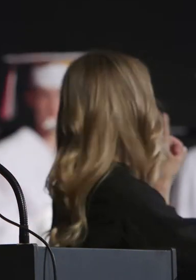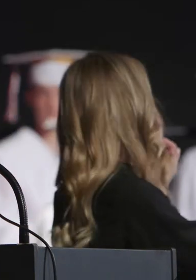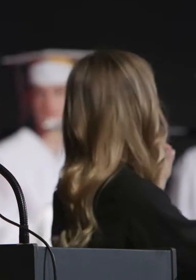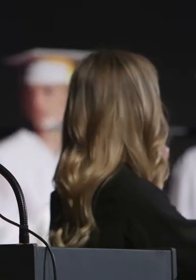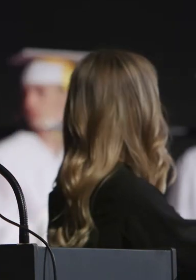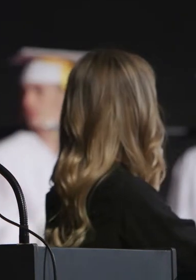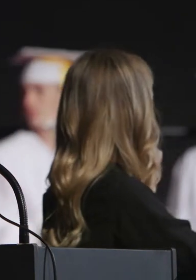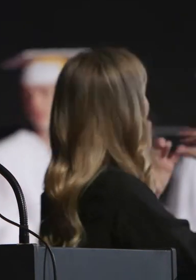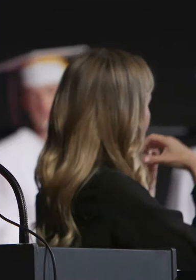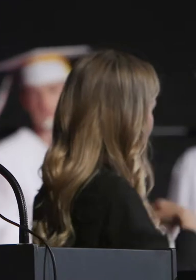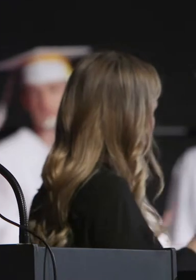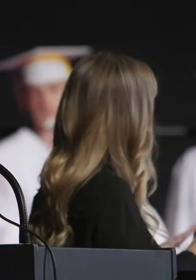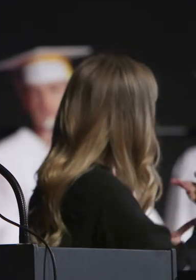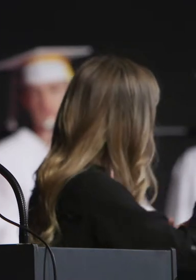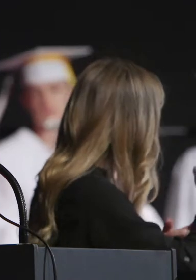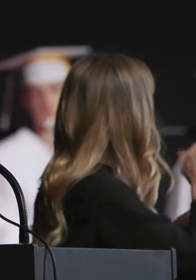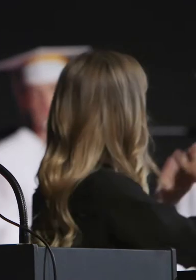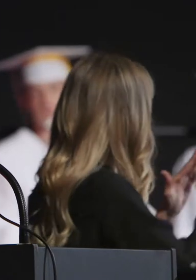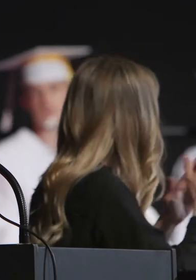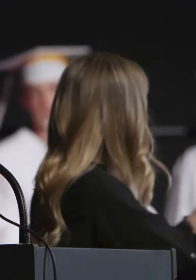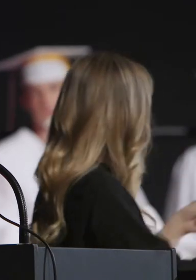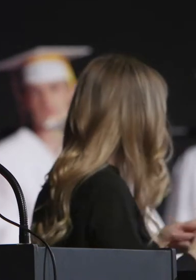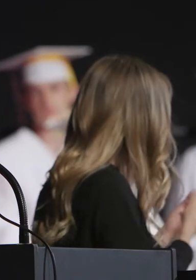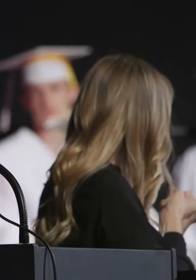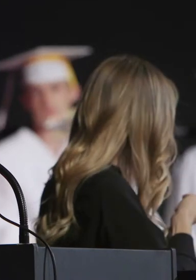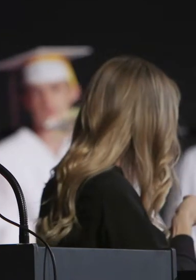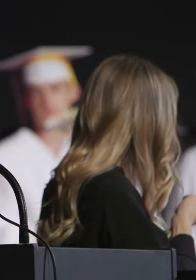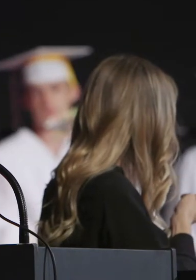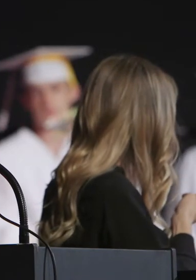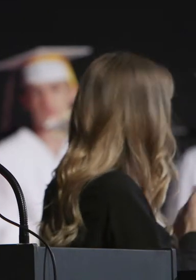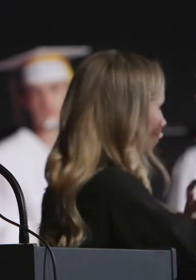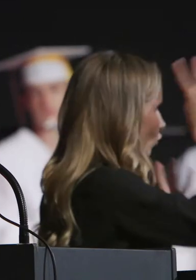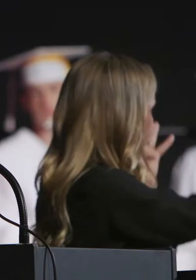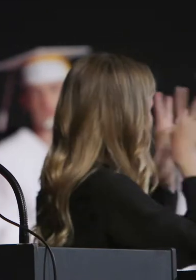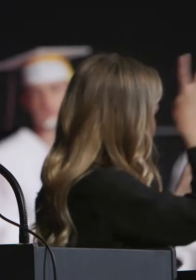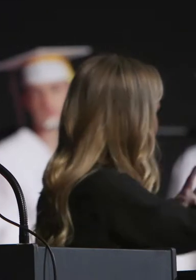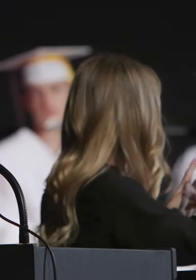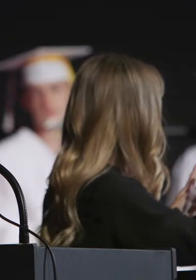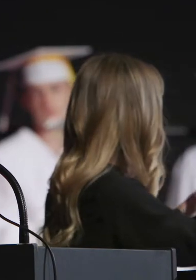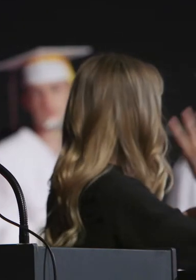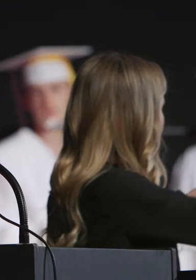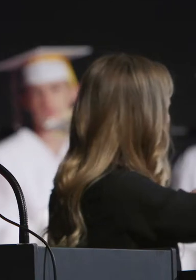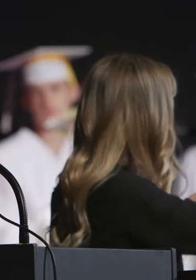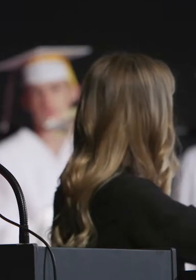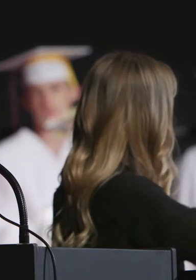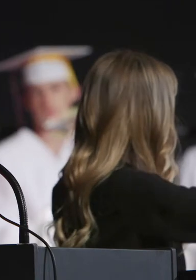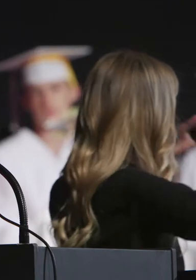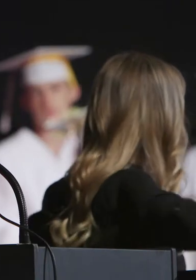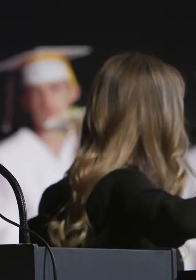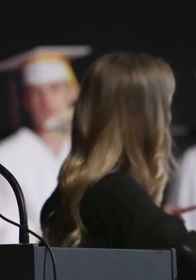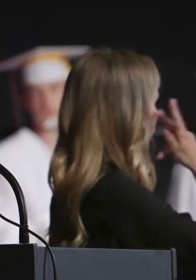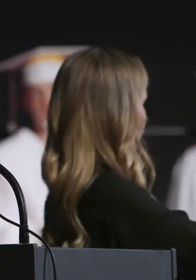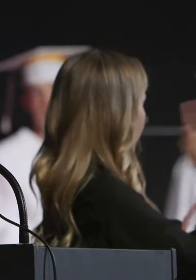values of Port Townsend, community, place, support, creativity, excellence, and diversity are reflected in the